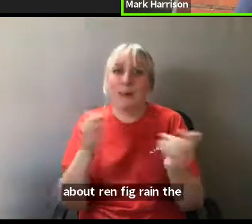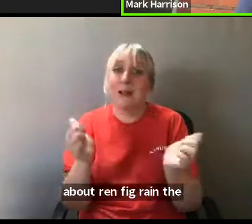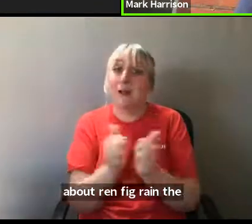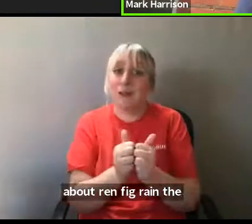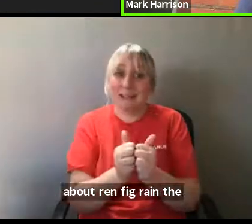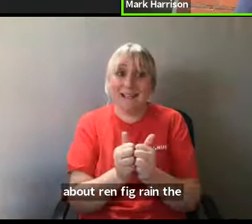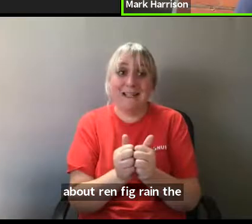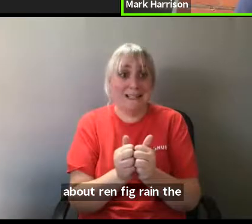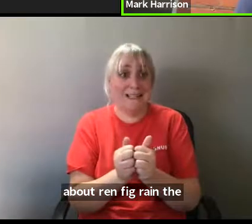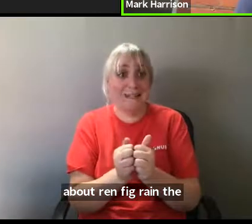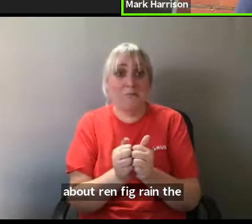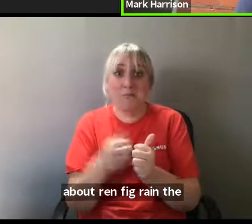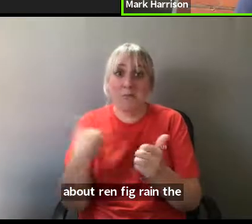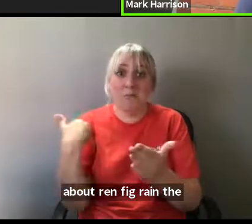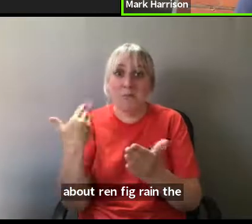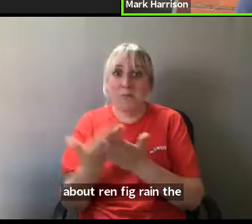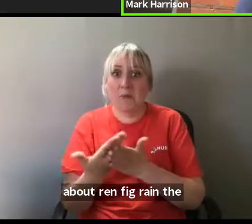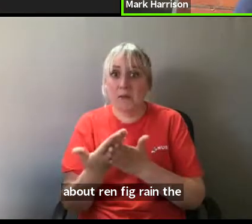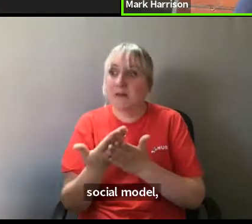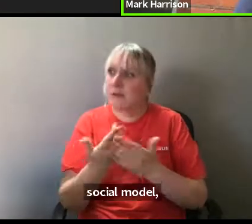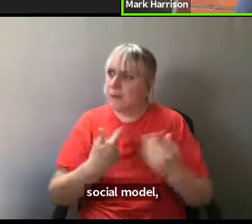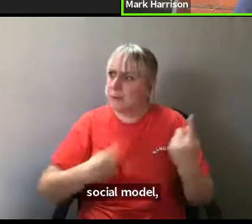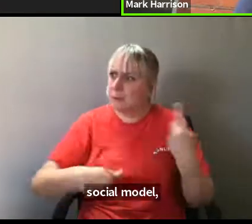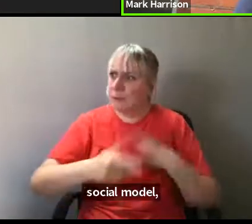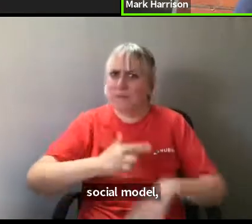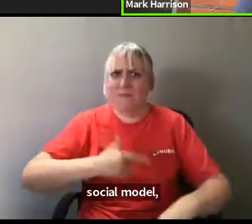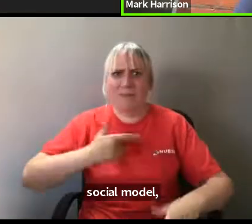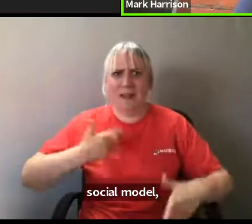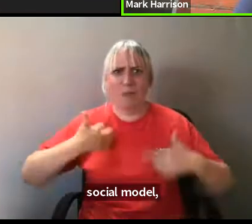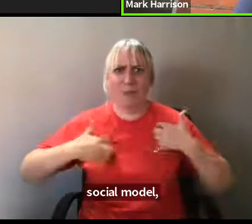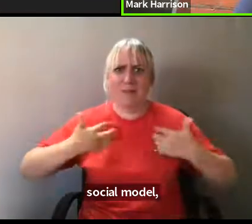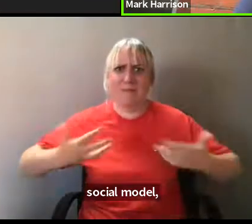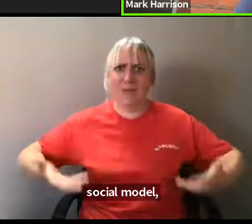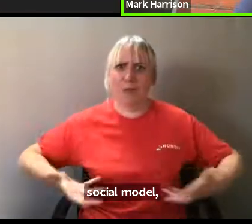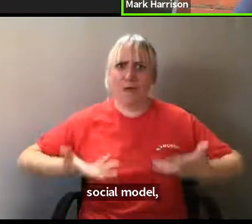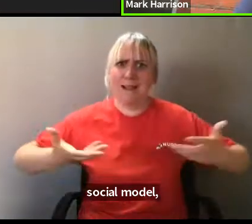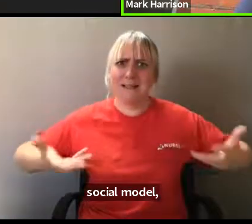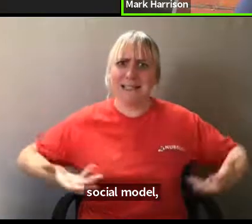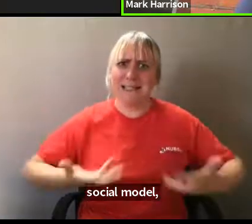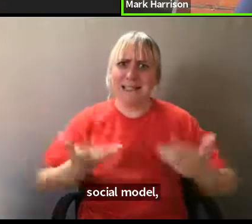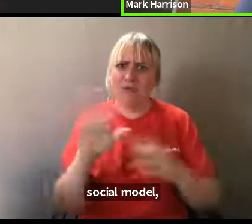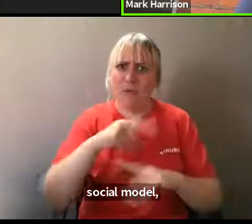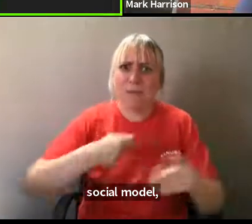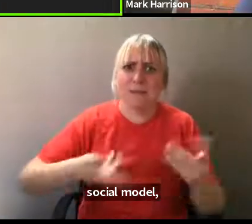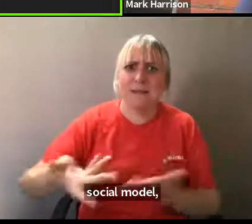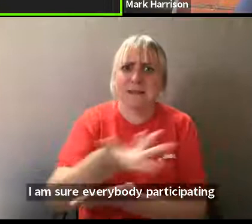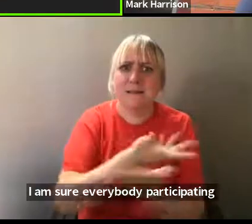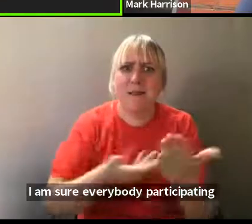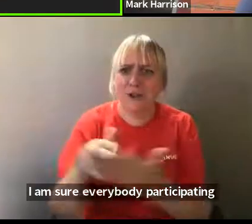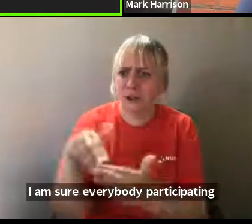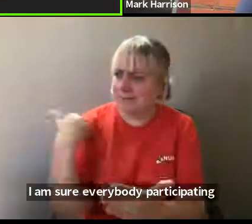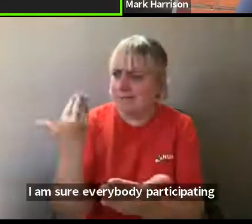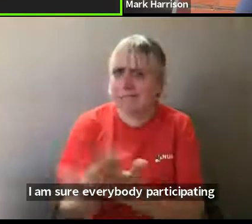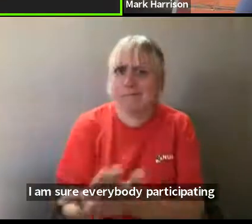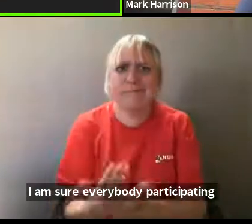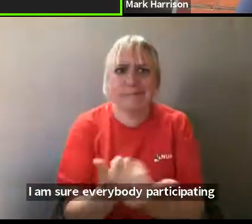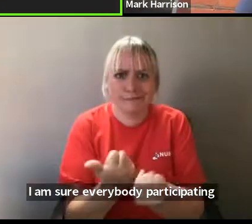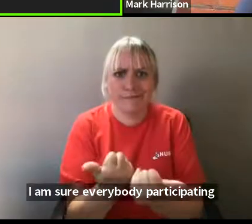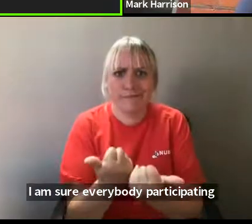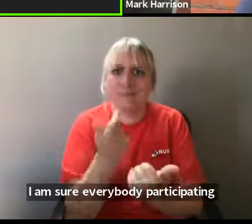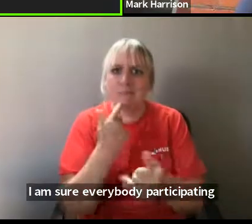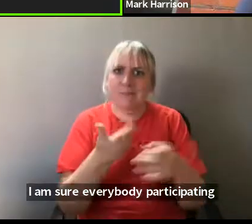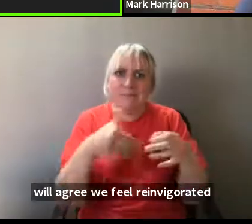that we feel reinvigorated through having this discussion with